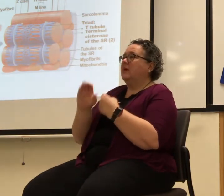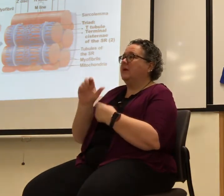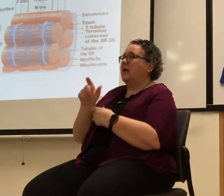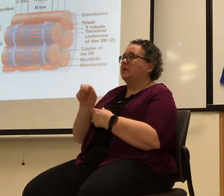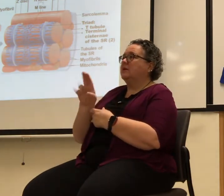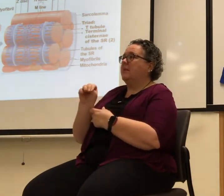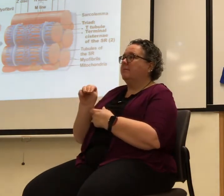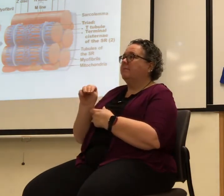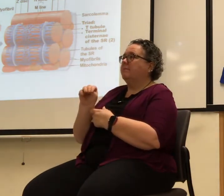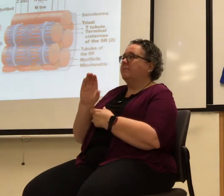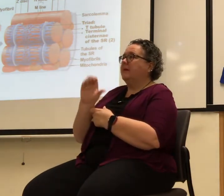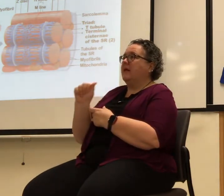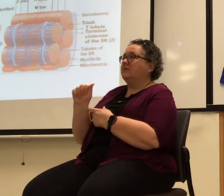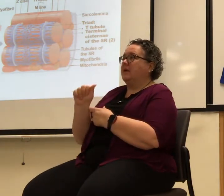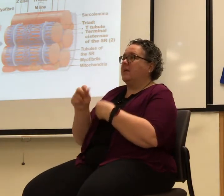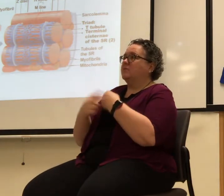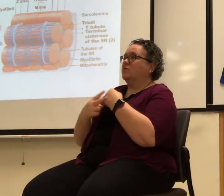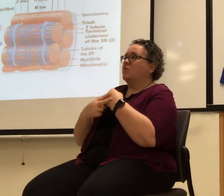Store calcium.